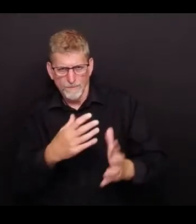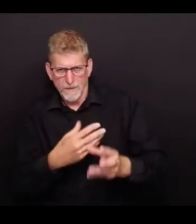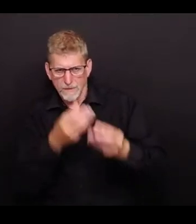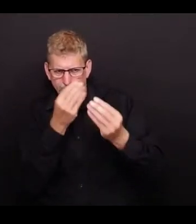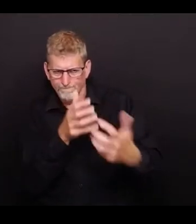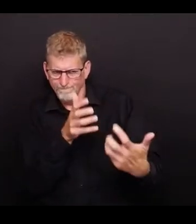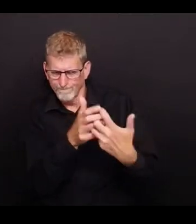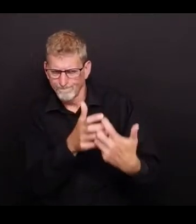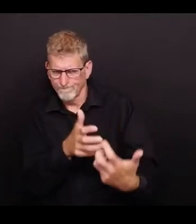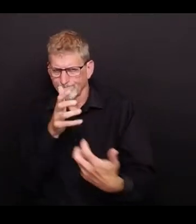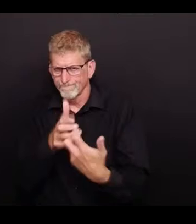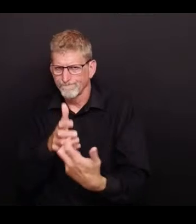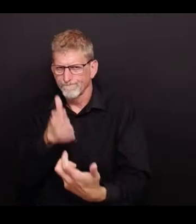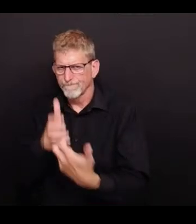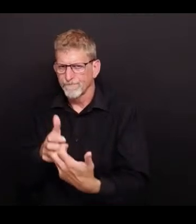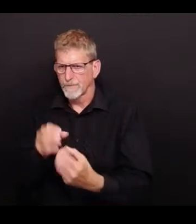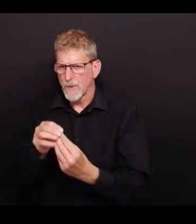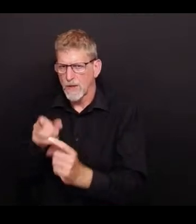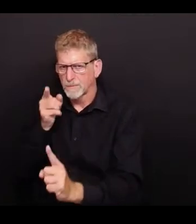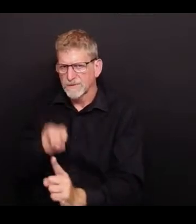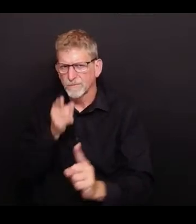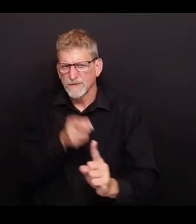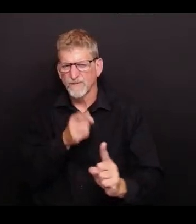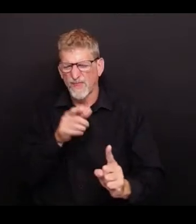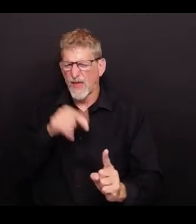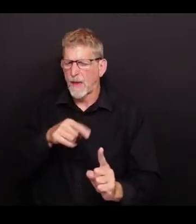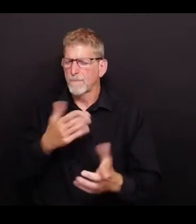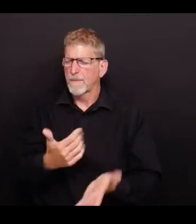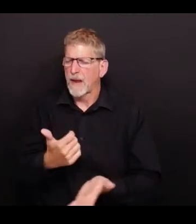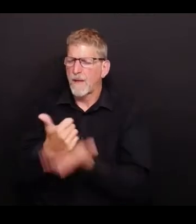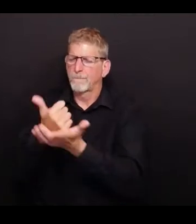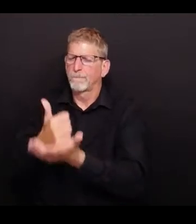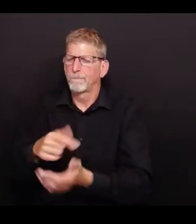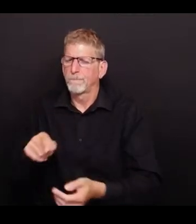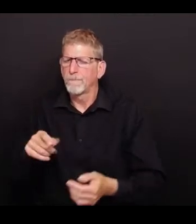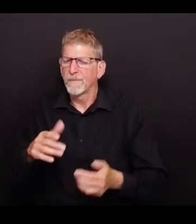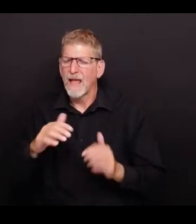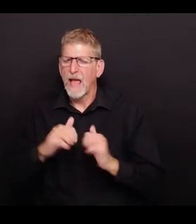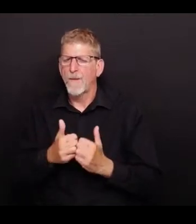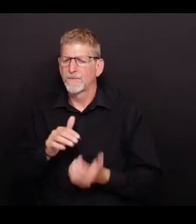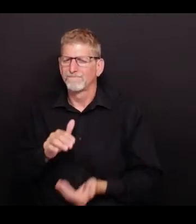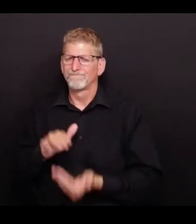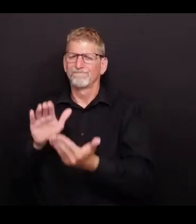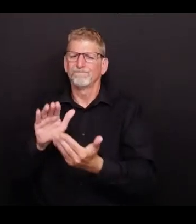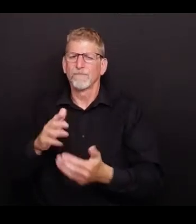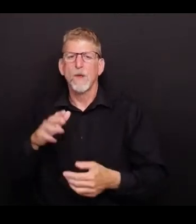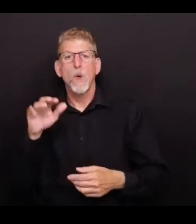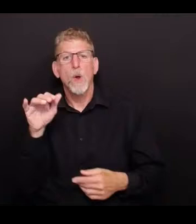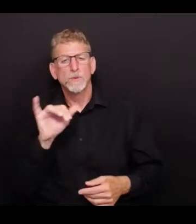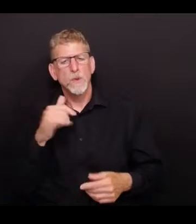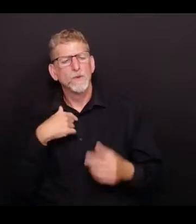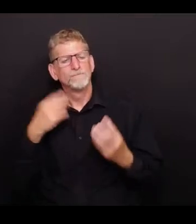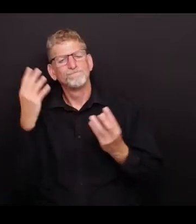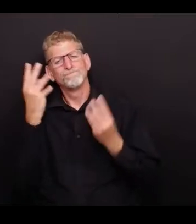that can explain it, and things that we're aware of and working on, and then we're looking at forward into